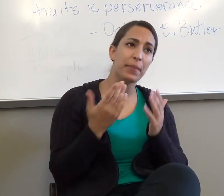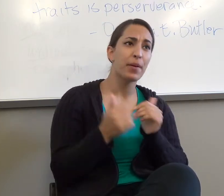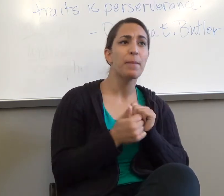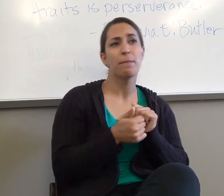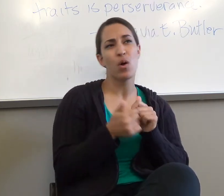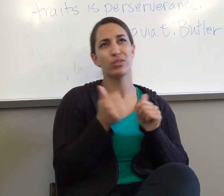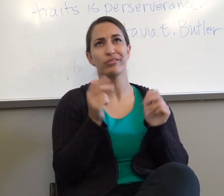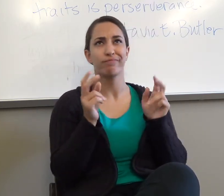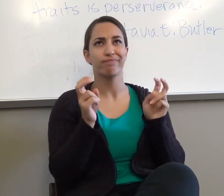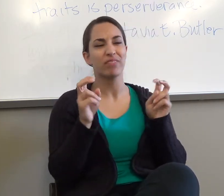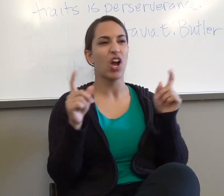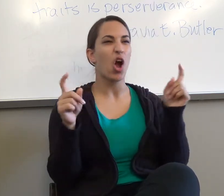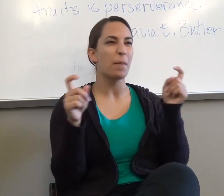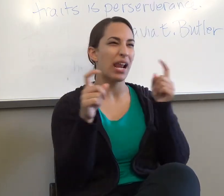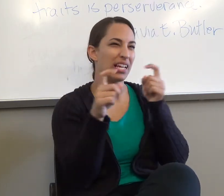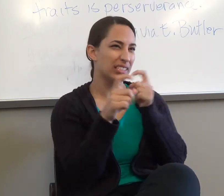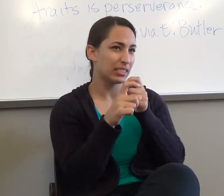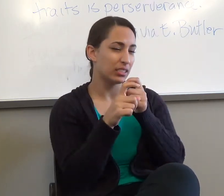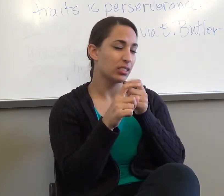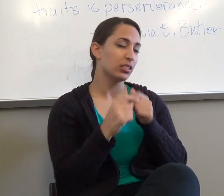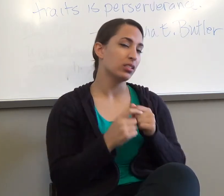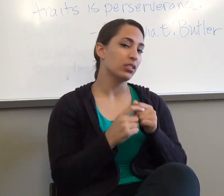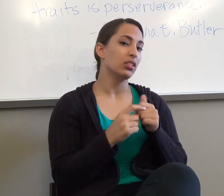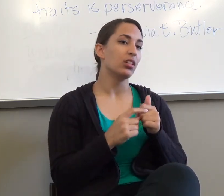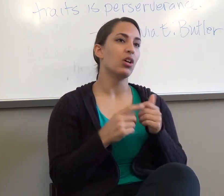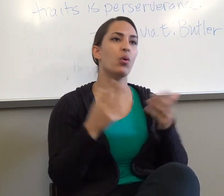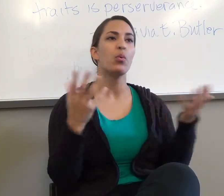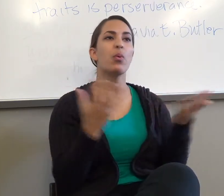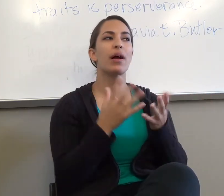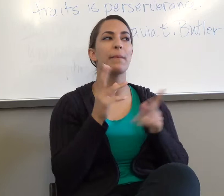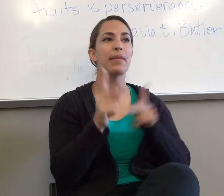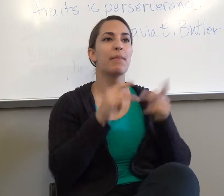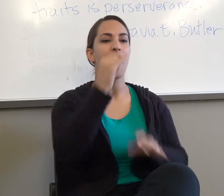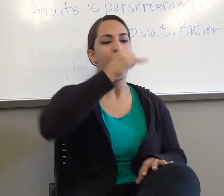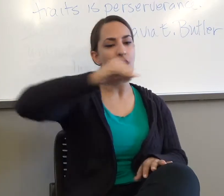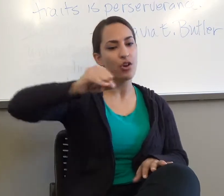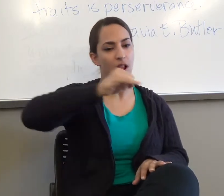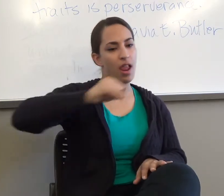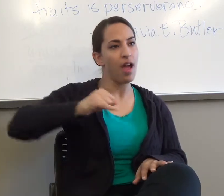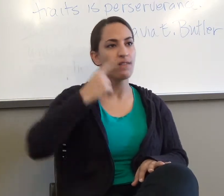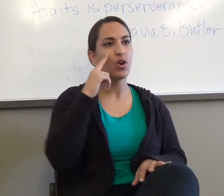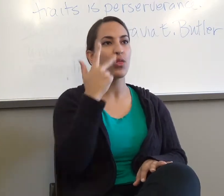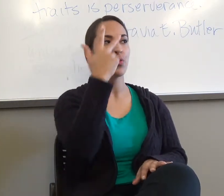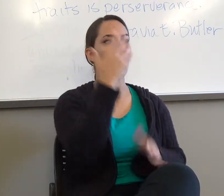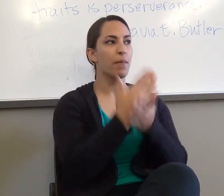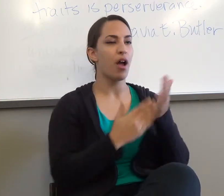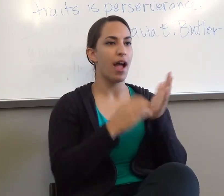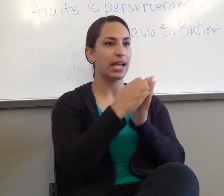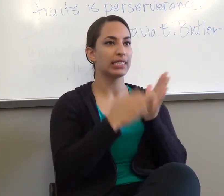one. What did people underline for the three-part essay map for